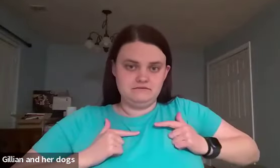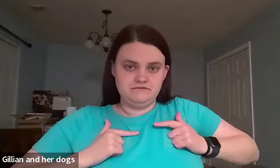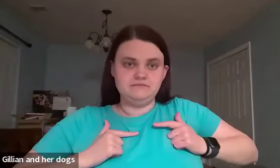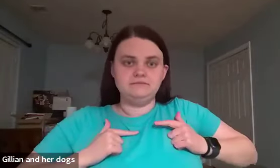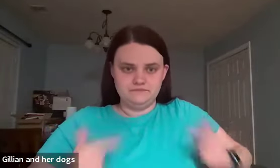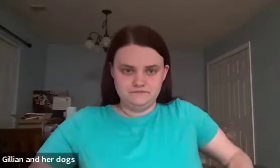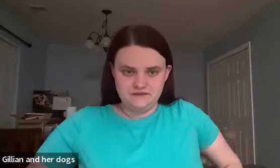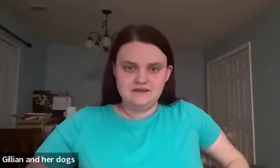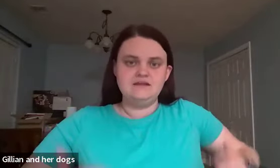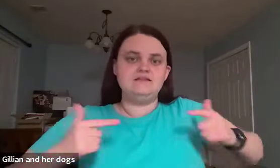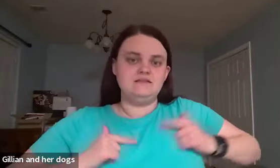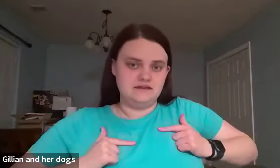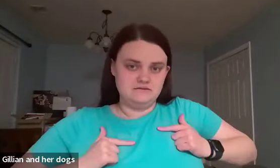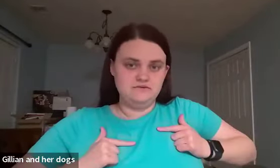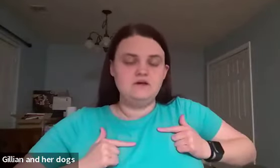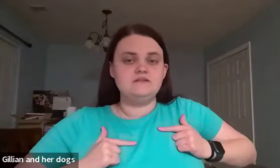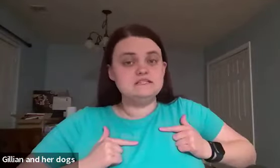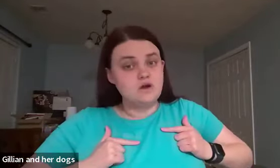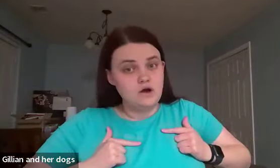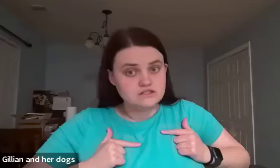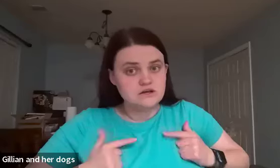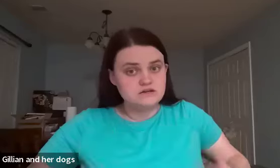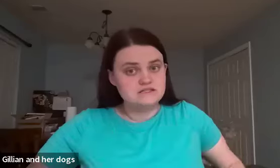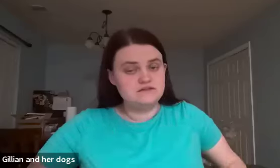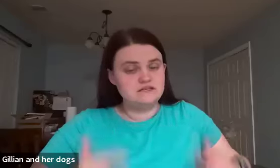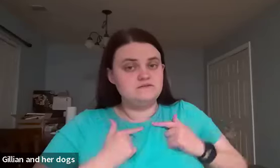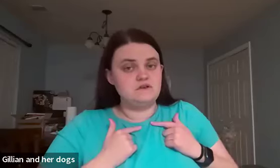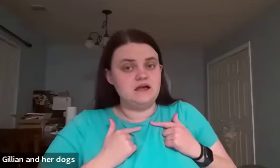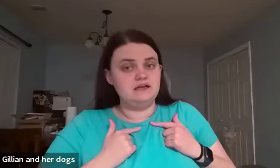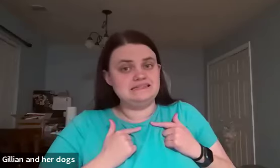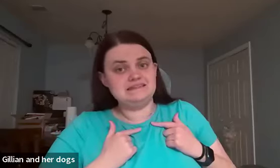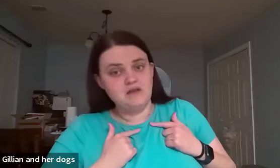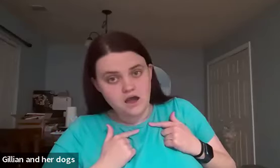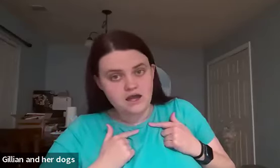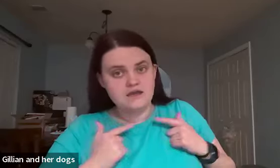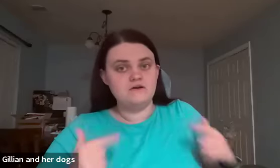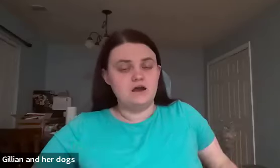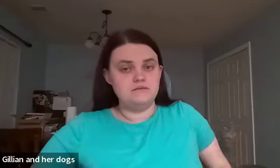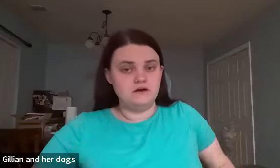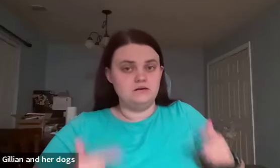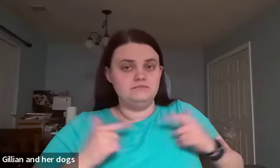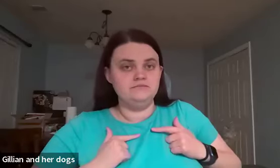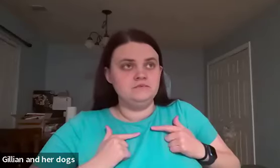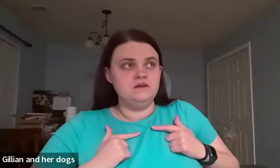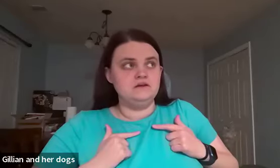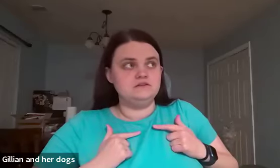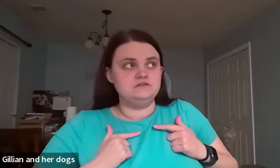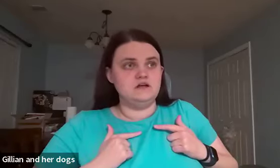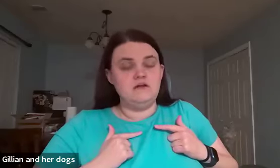Live. Live. This is also how you can sign the sign for like it's live. The